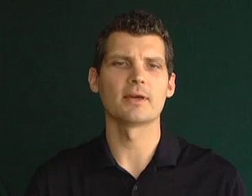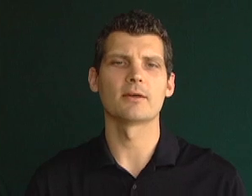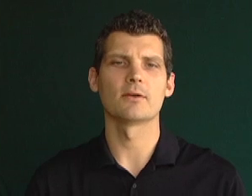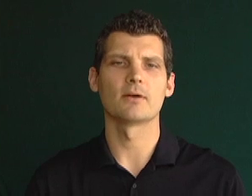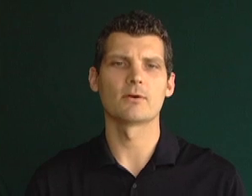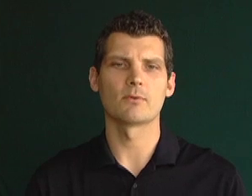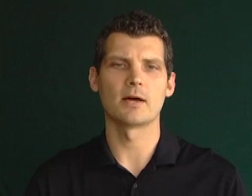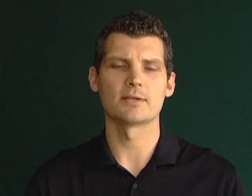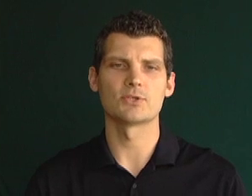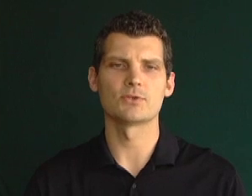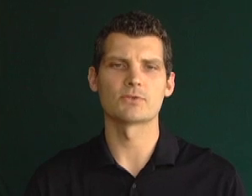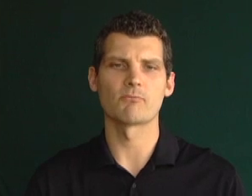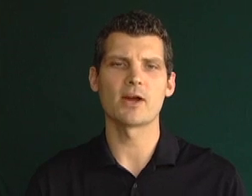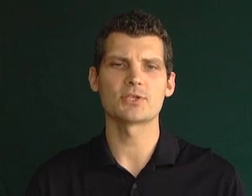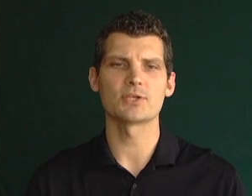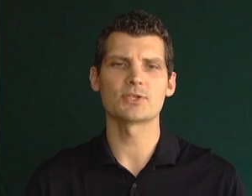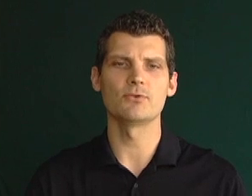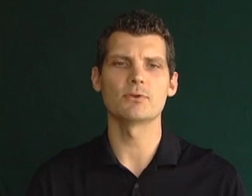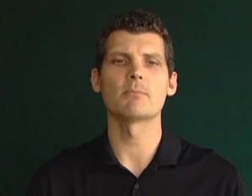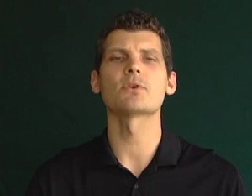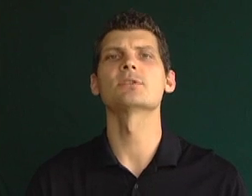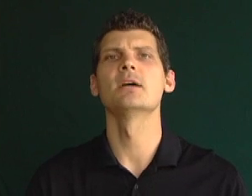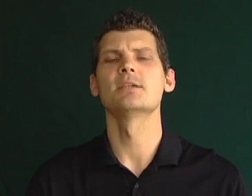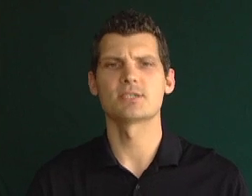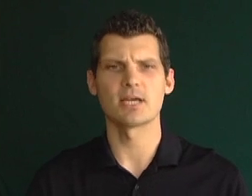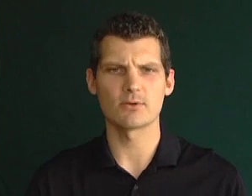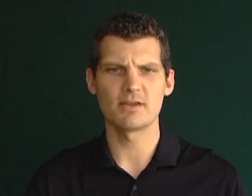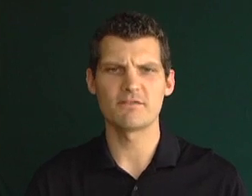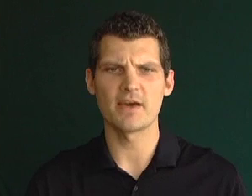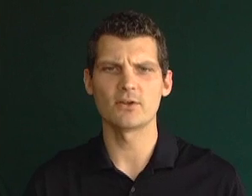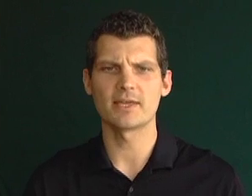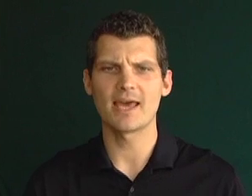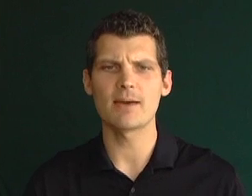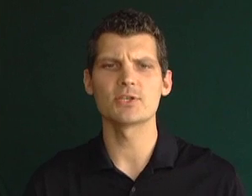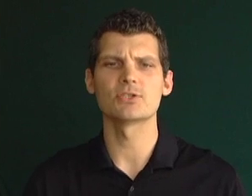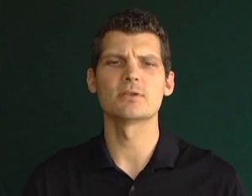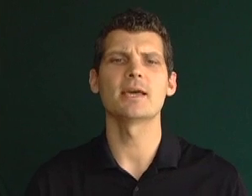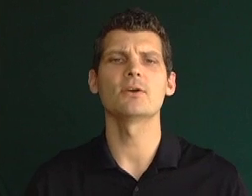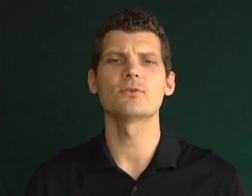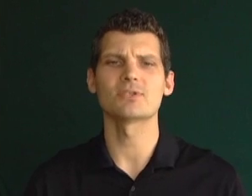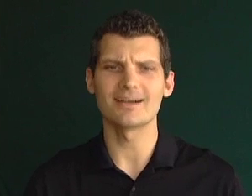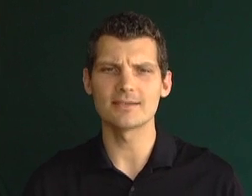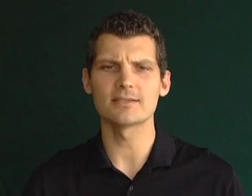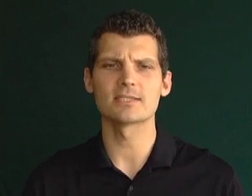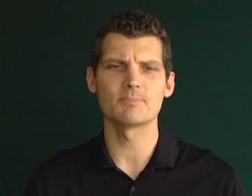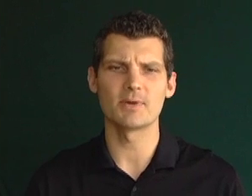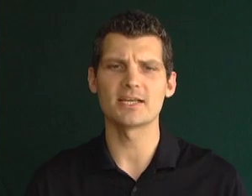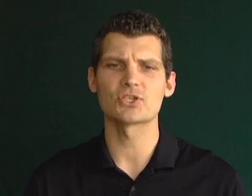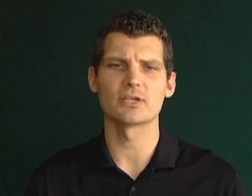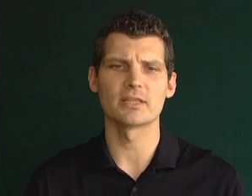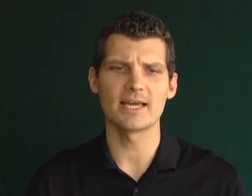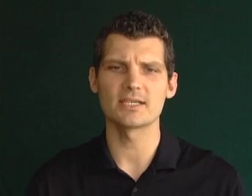get to choose from radishes, cucumbers, celery, fennel, cabbage, tomatoes, onions, spinach,